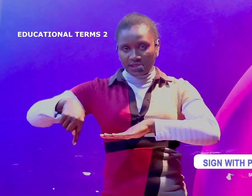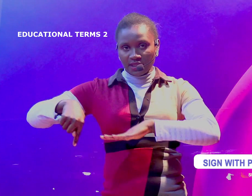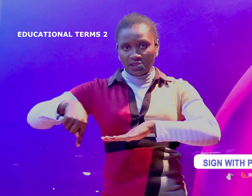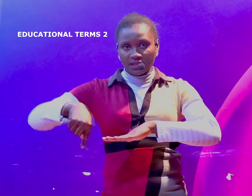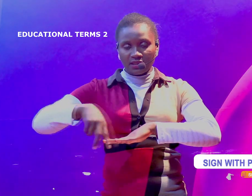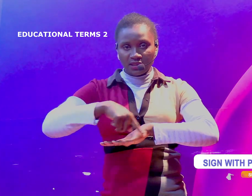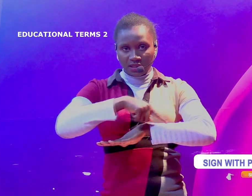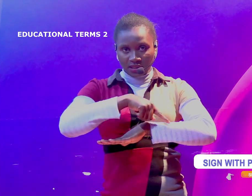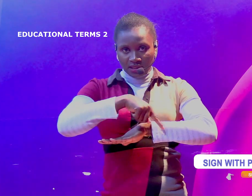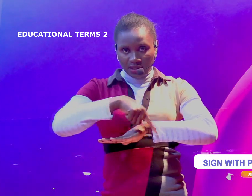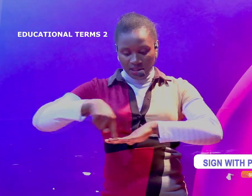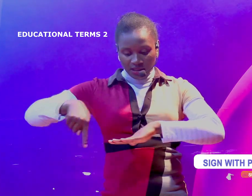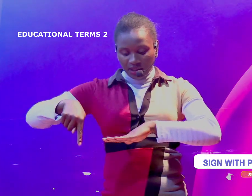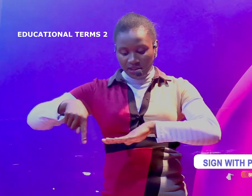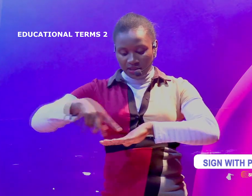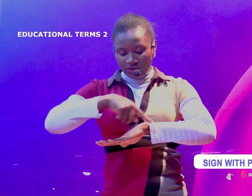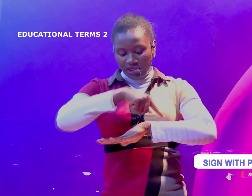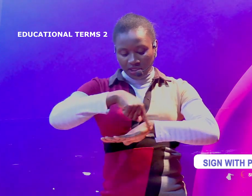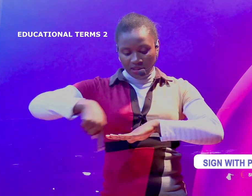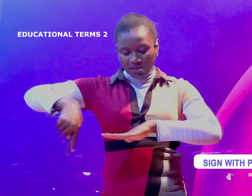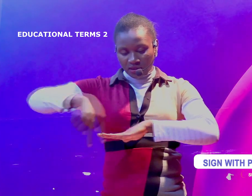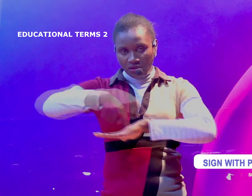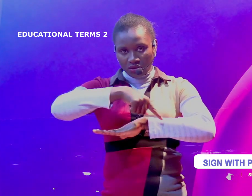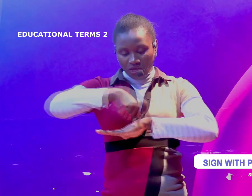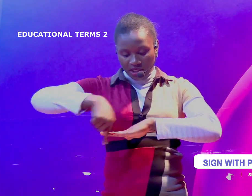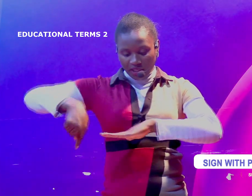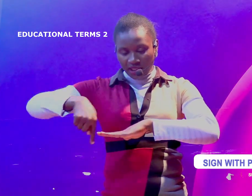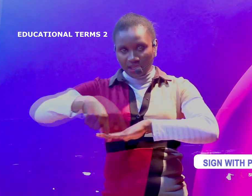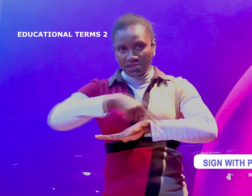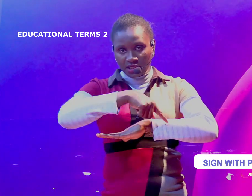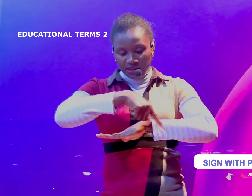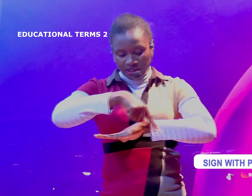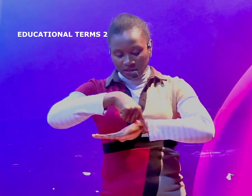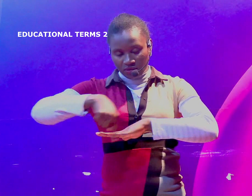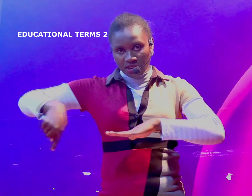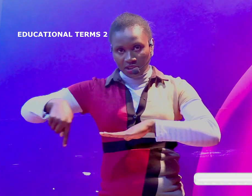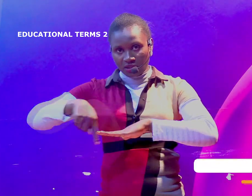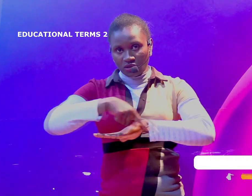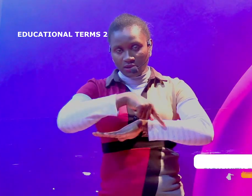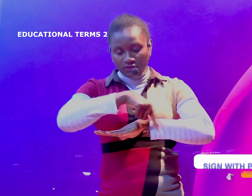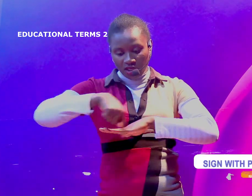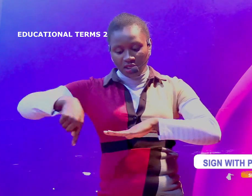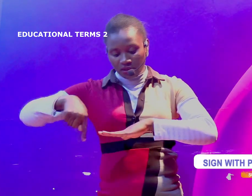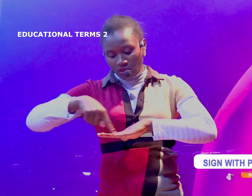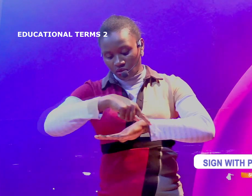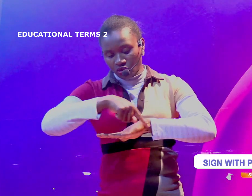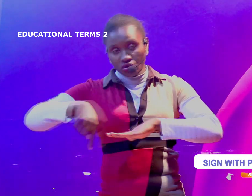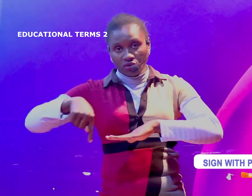sentence, underline the structure like this. You underline. That is just a straight line that you are making or drawing.